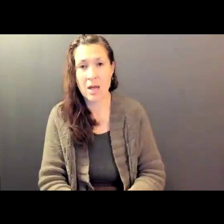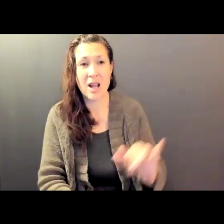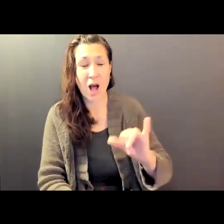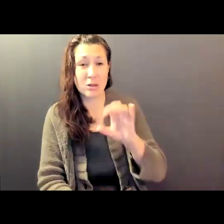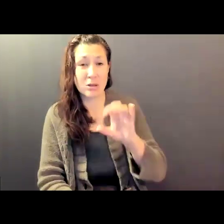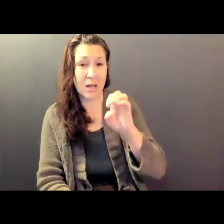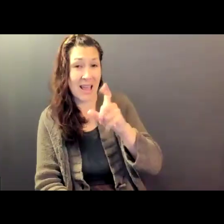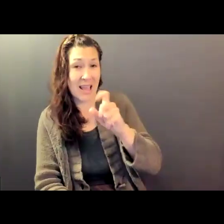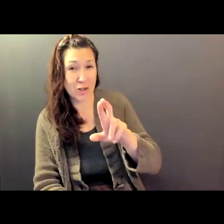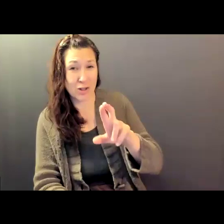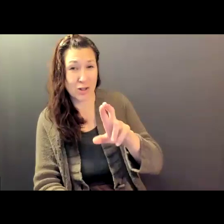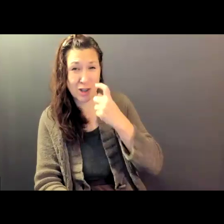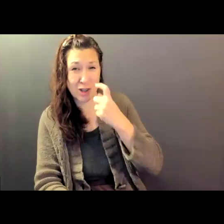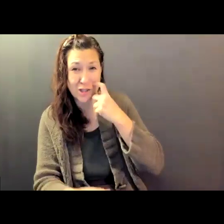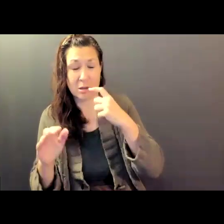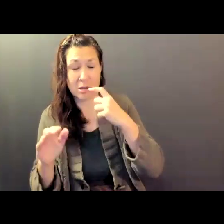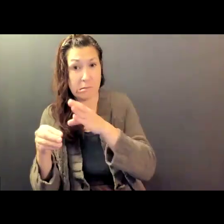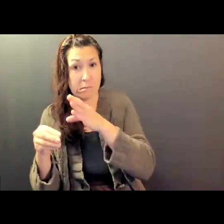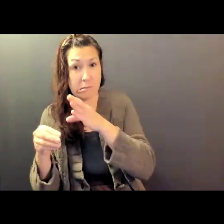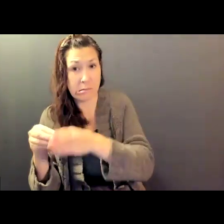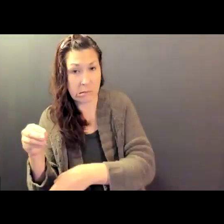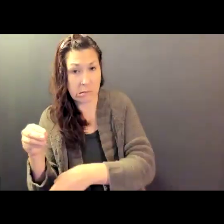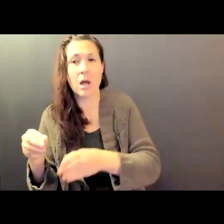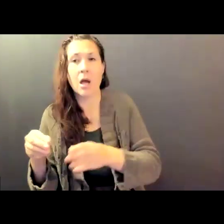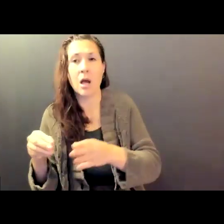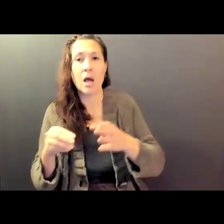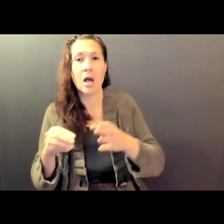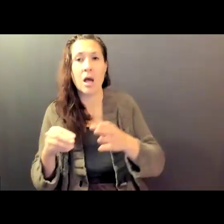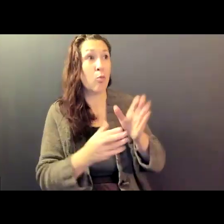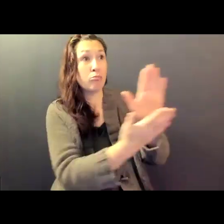And we went back to the city and we said, we want to make history again